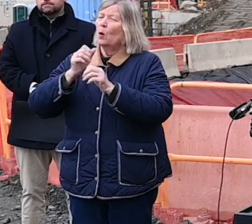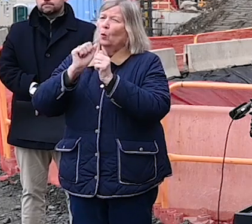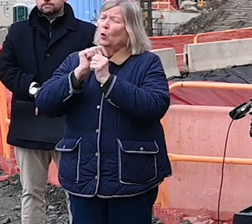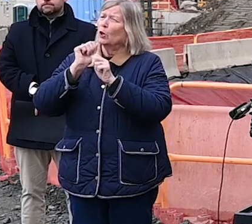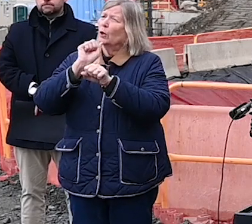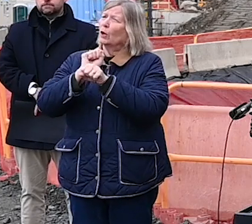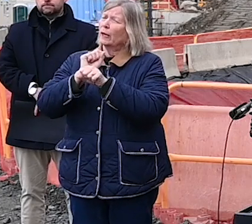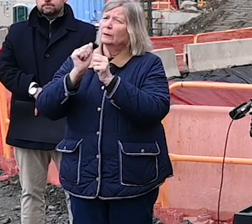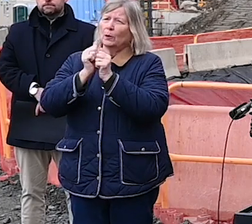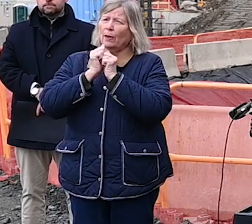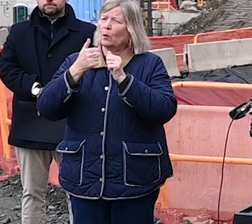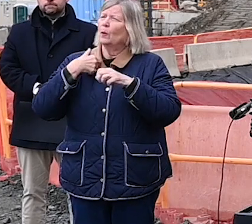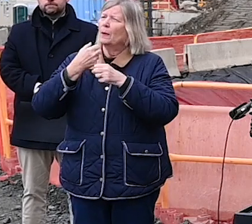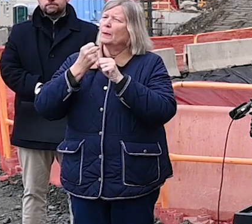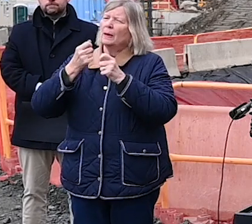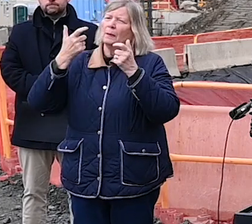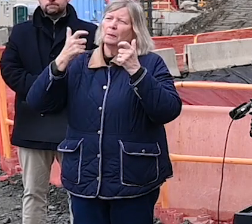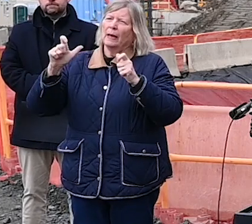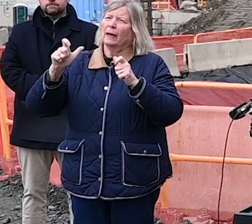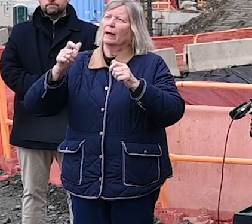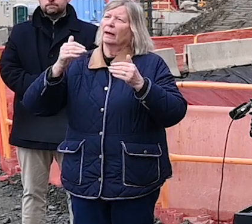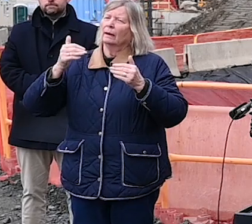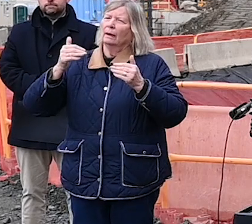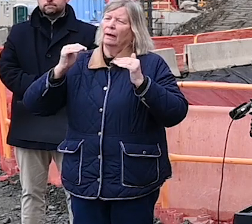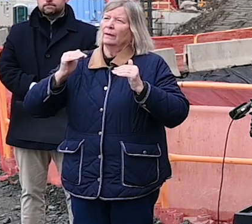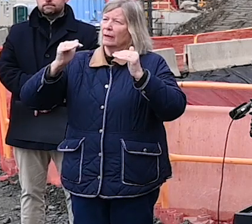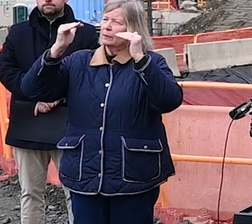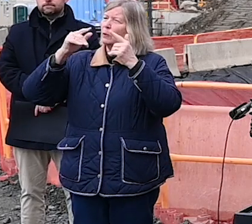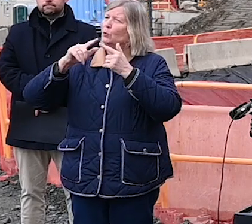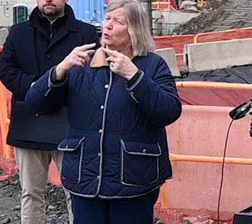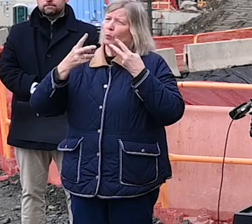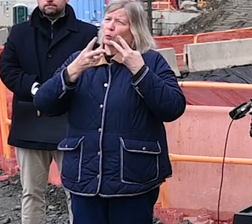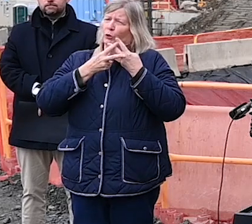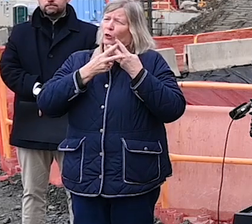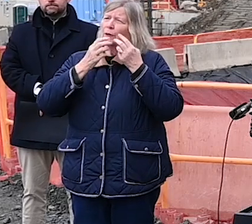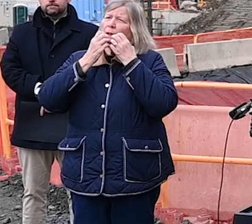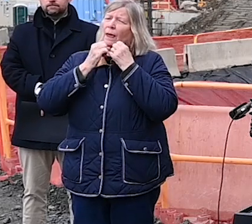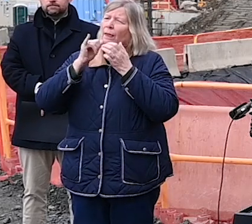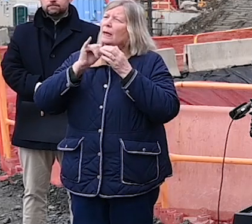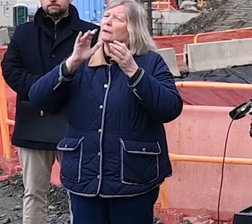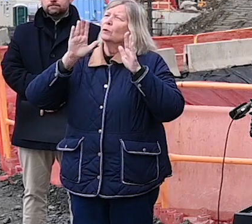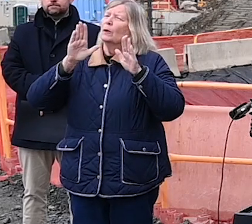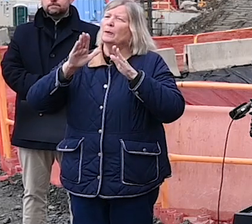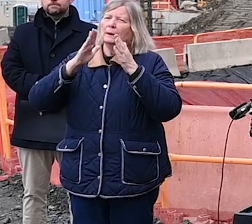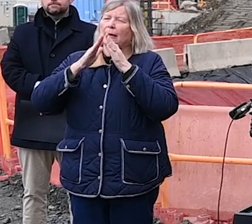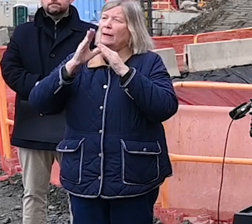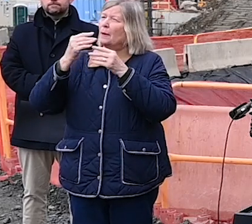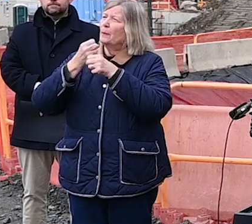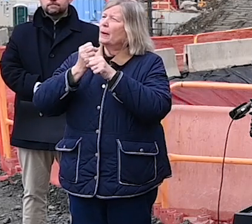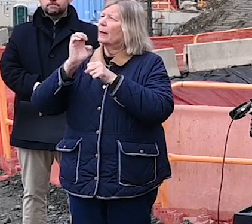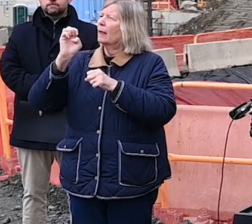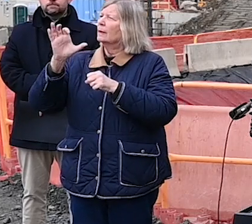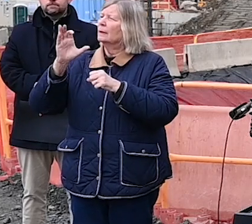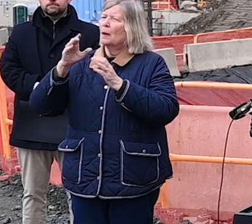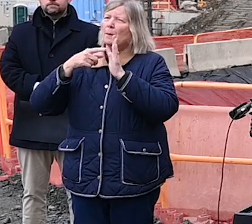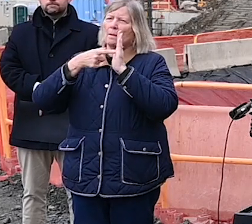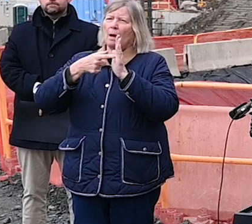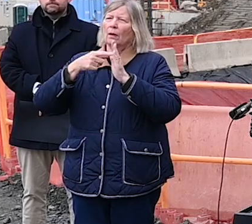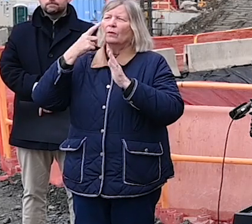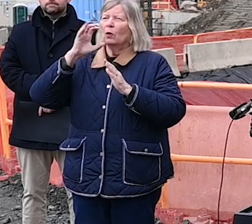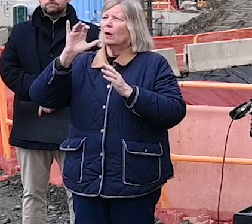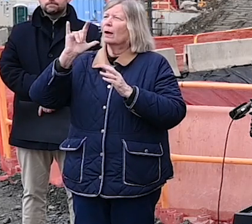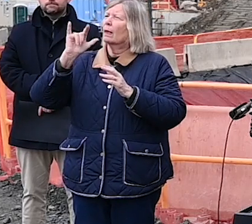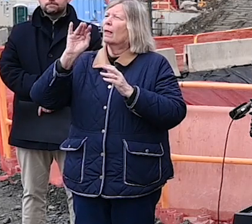have made remarkable advancements toward not only preserving this incredible town, but making Ellicott City a model of